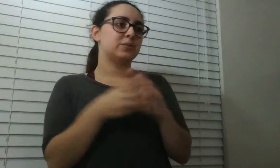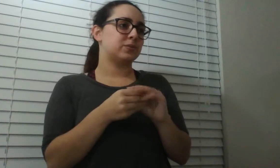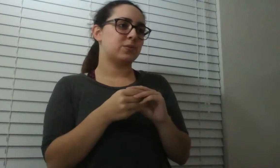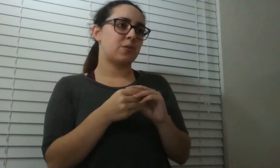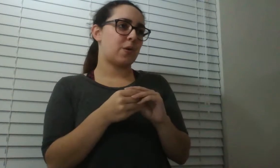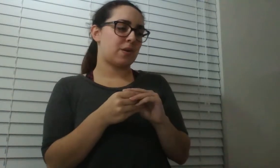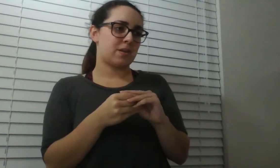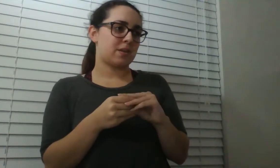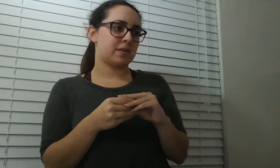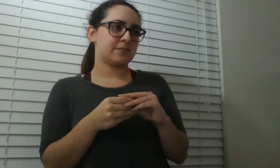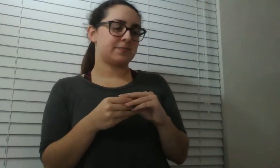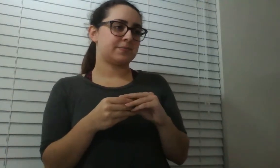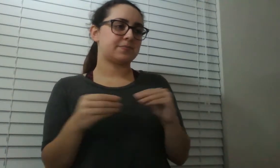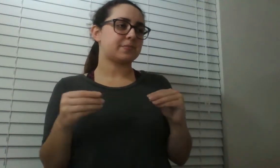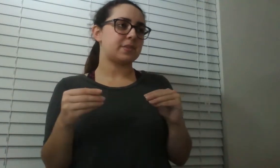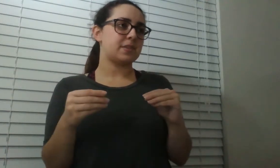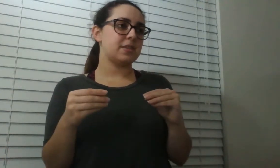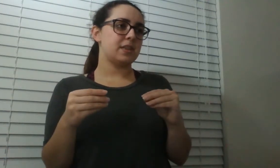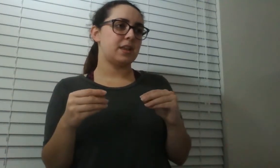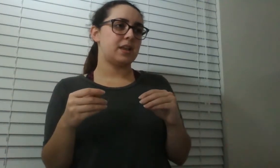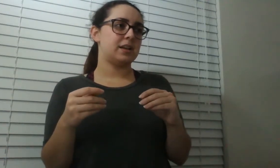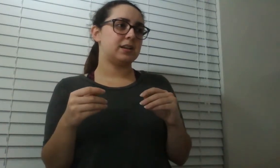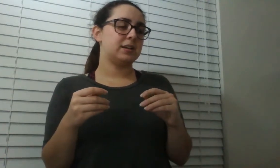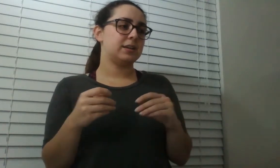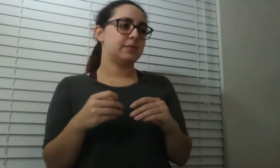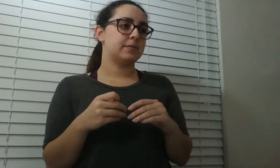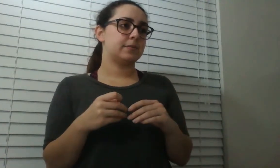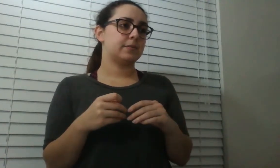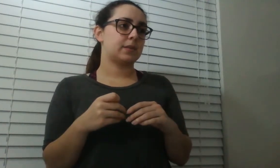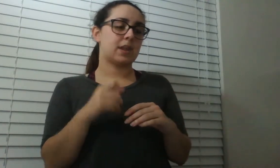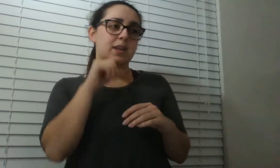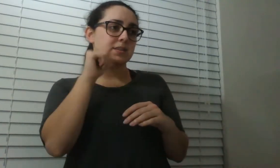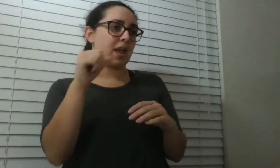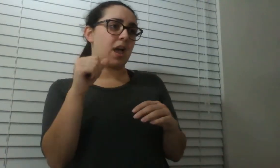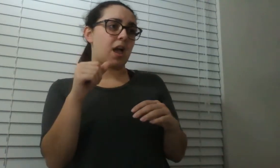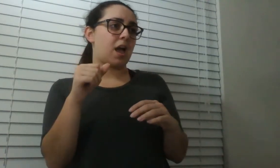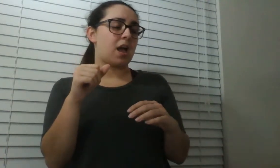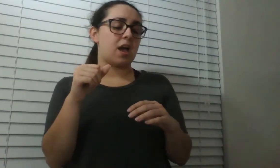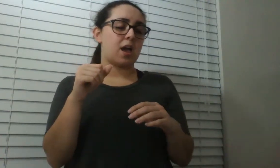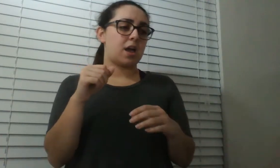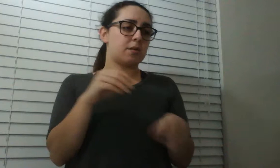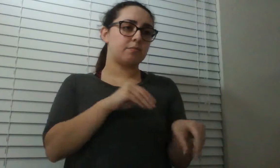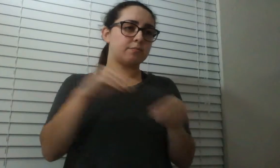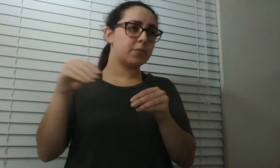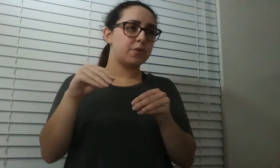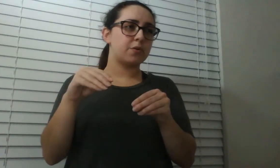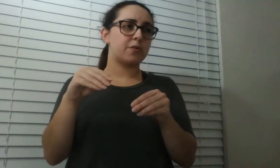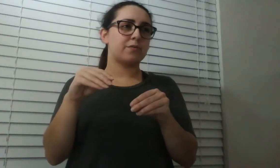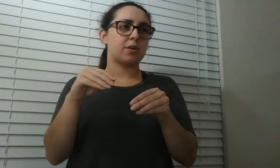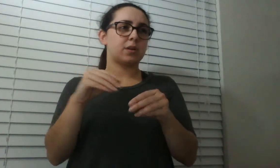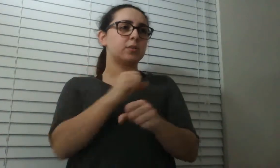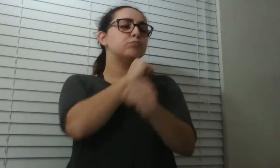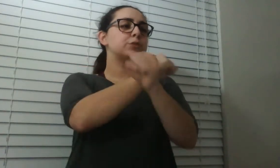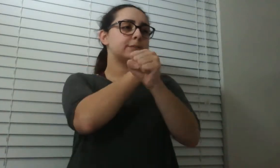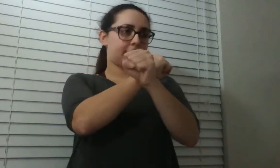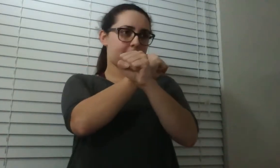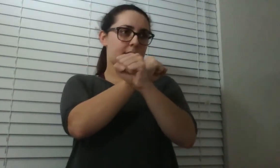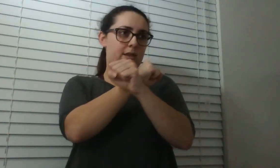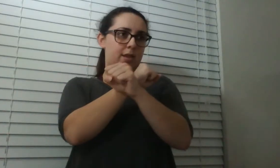thing. Not move it. Protect it. Let's cover it. Like, I wanted to build a corral of stone around it to, like, camouflage it. That's exactly